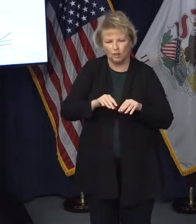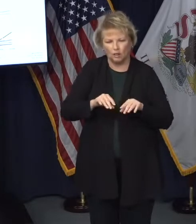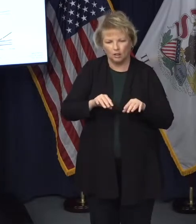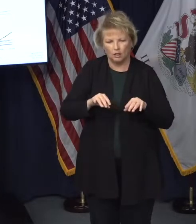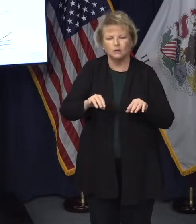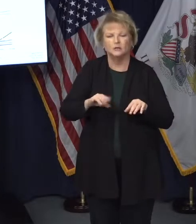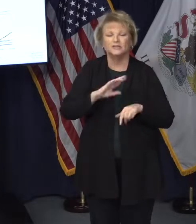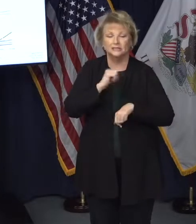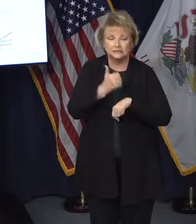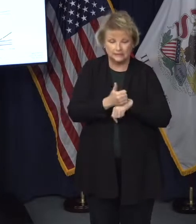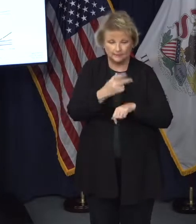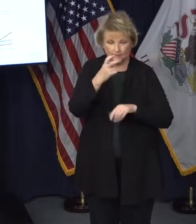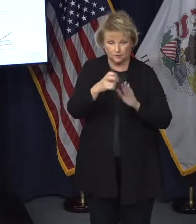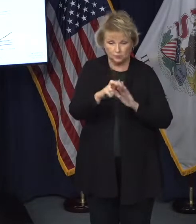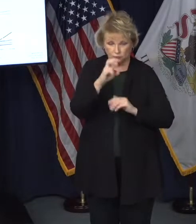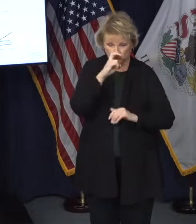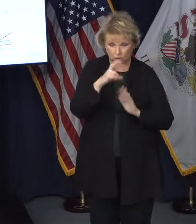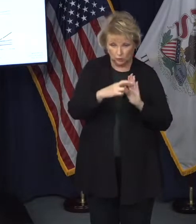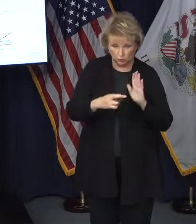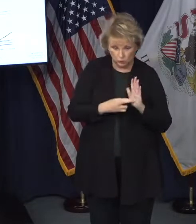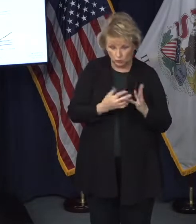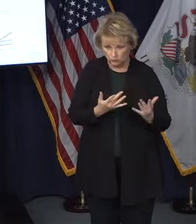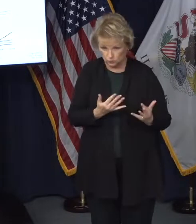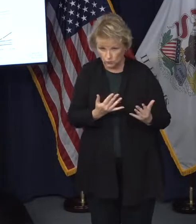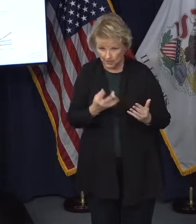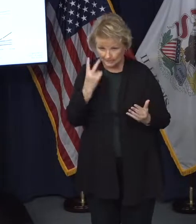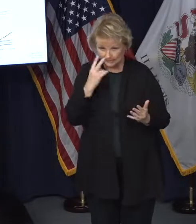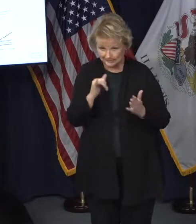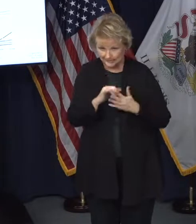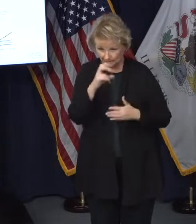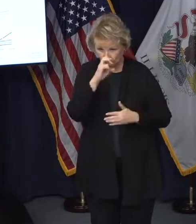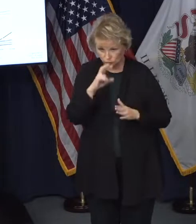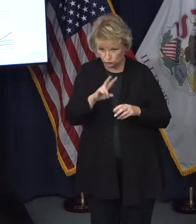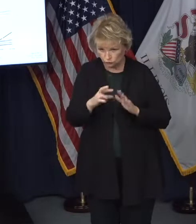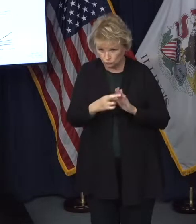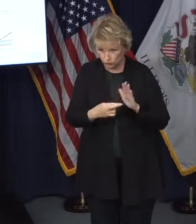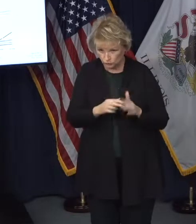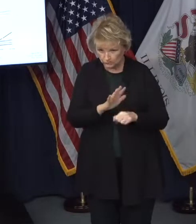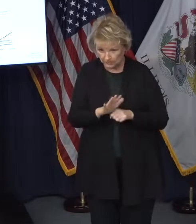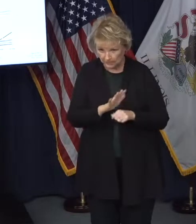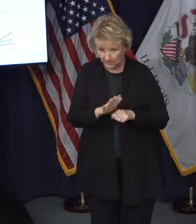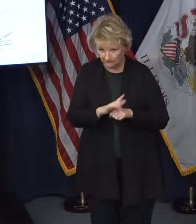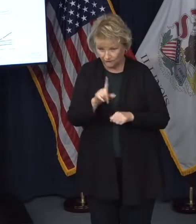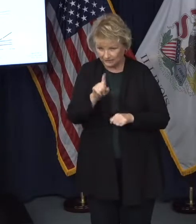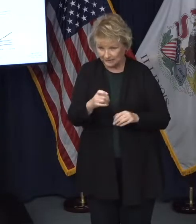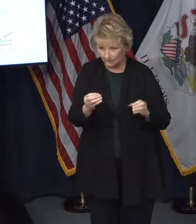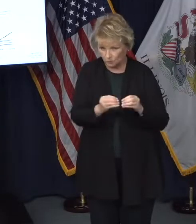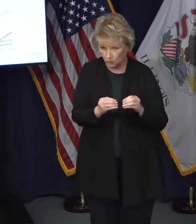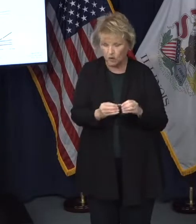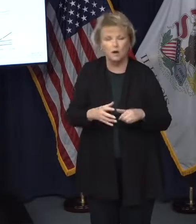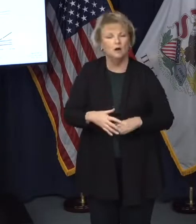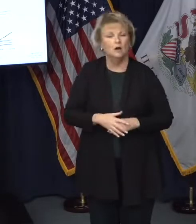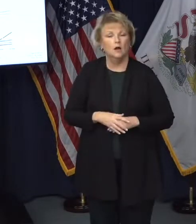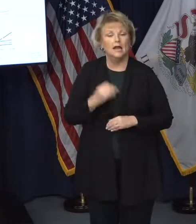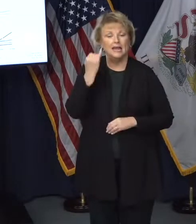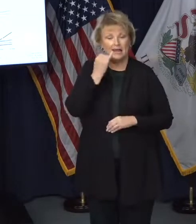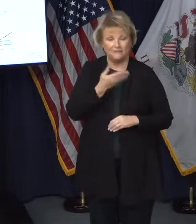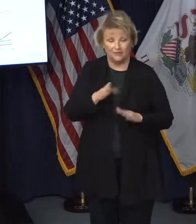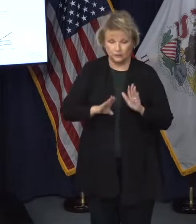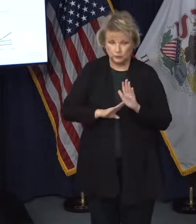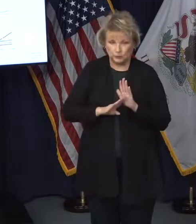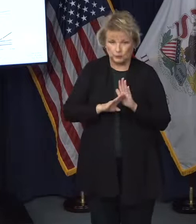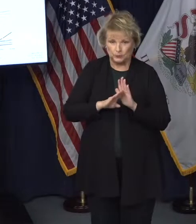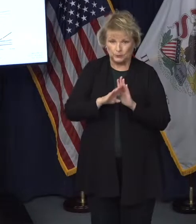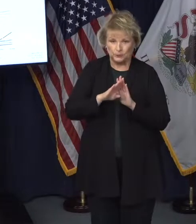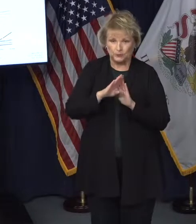place for you to really see whether those mitigations are having the desired effect. It's hard to tell when things are going up,